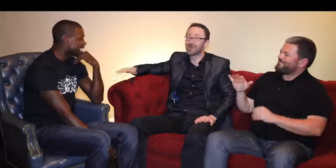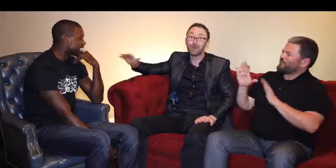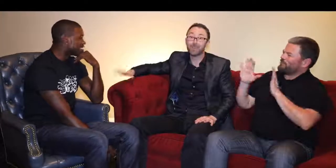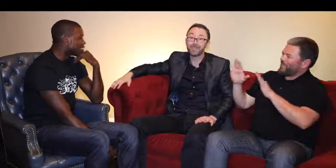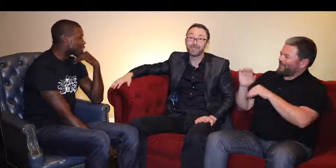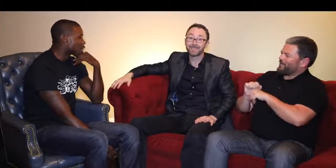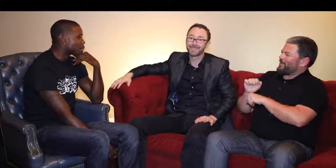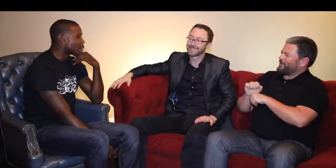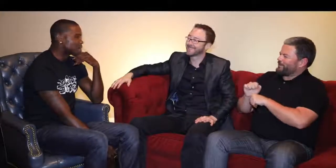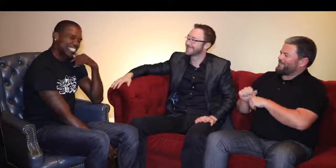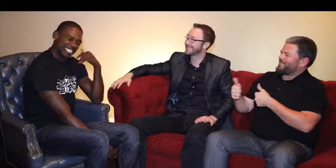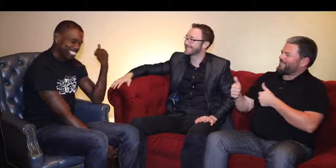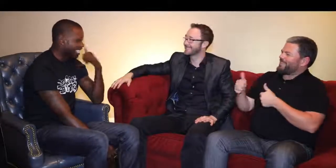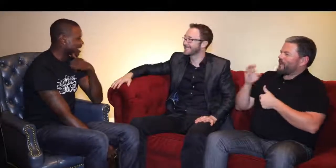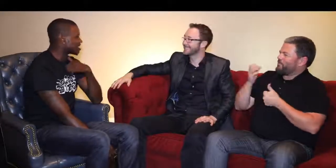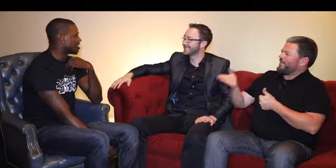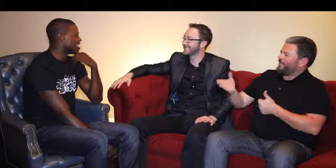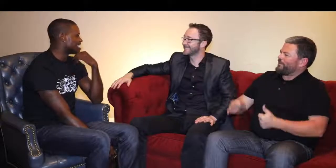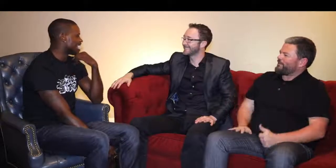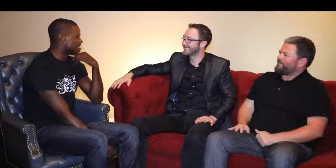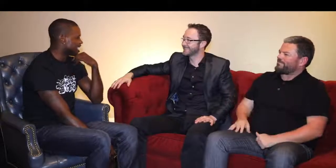I'll be there. That's good. Let's have a day.